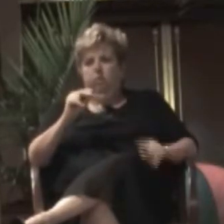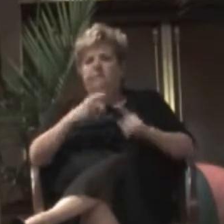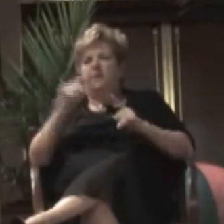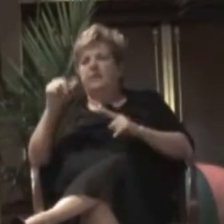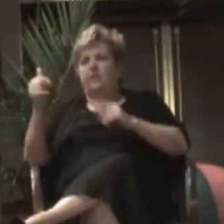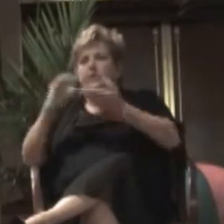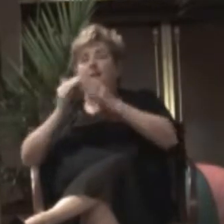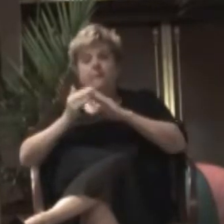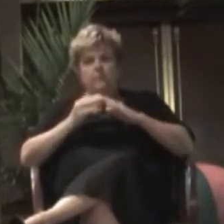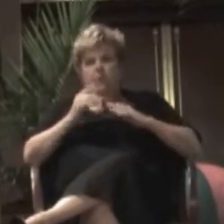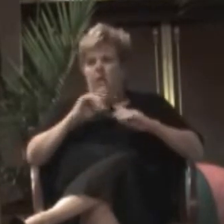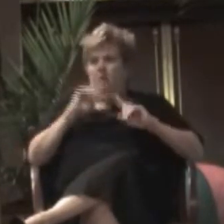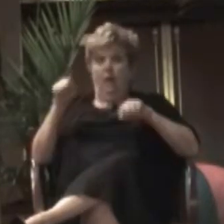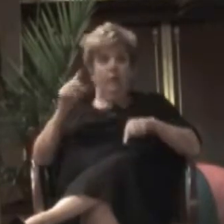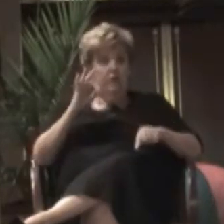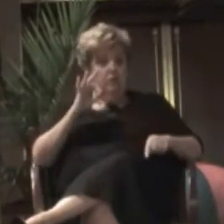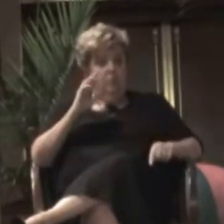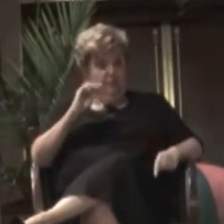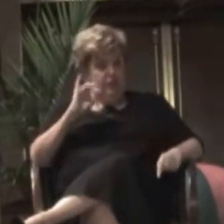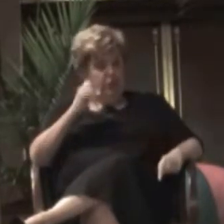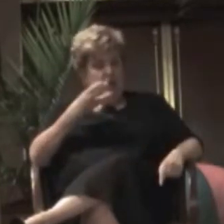up in Flint. I didn't mean to. I didn't even know it was there.